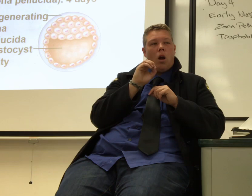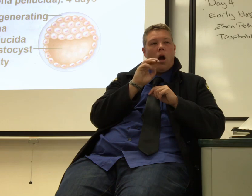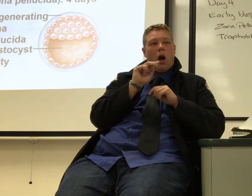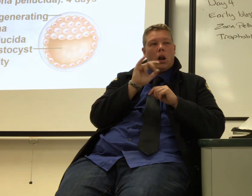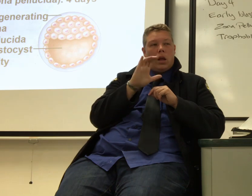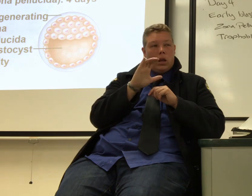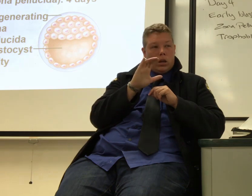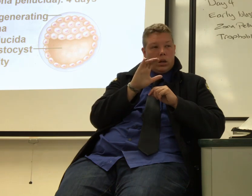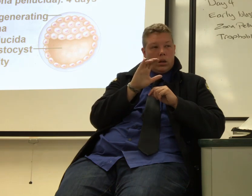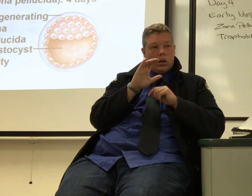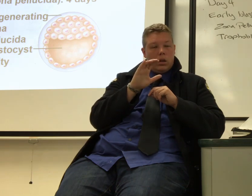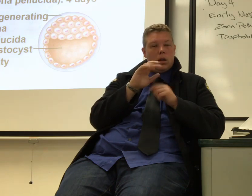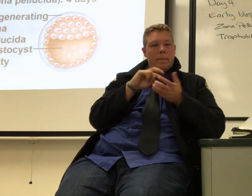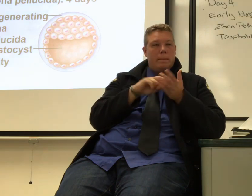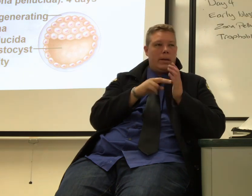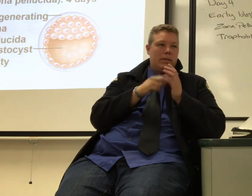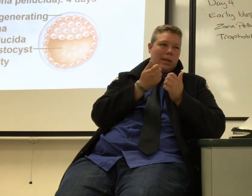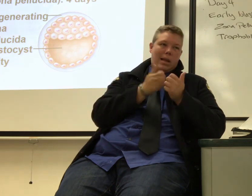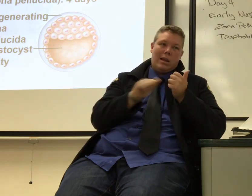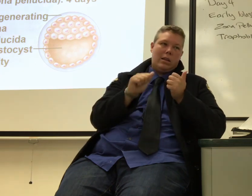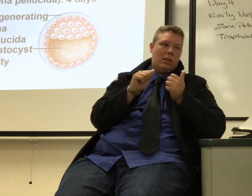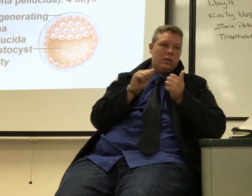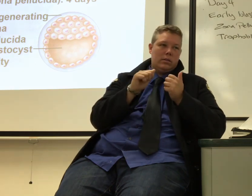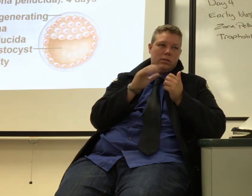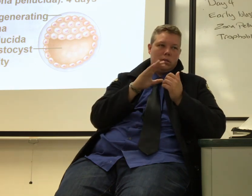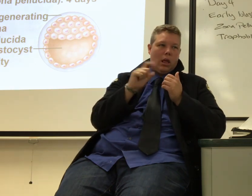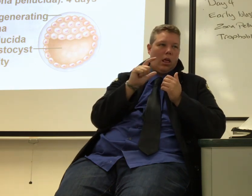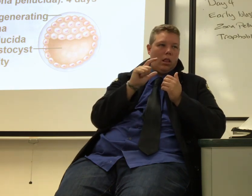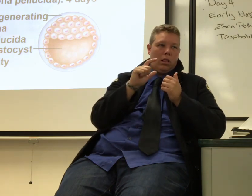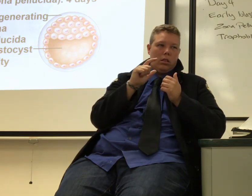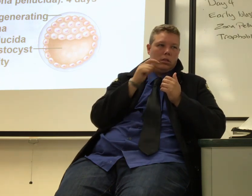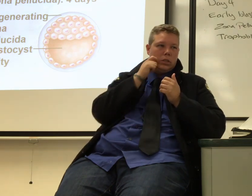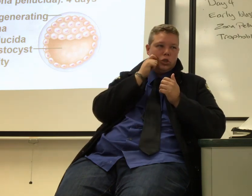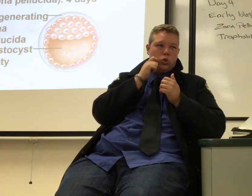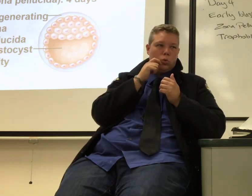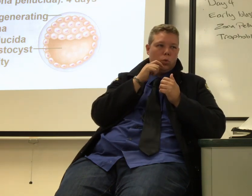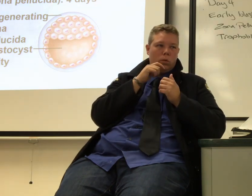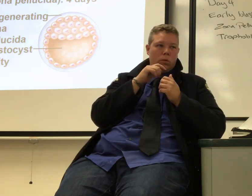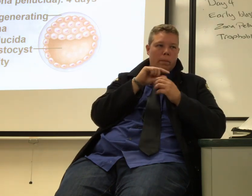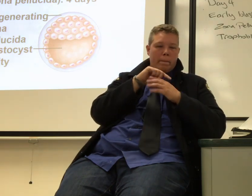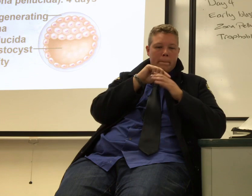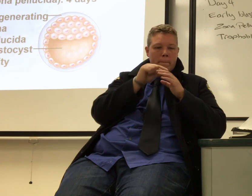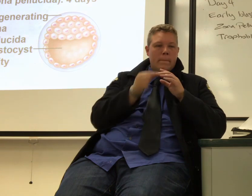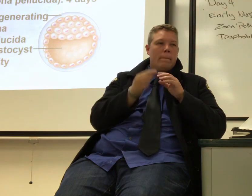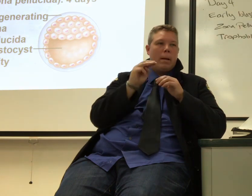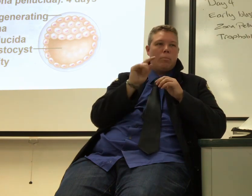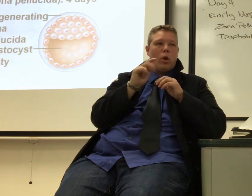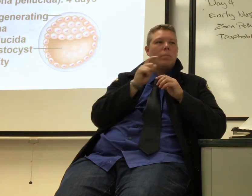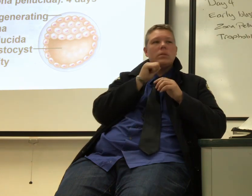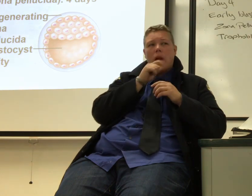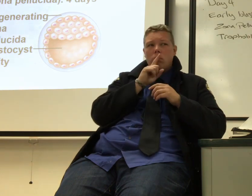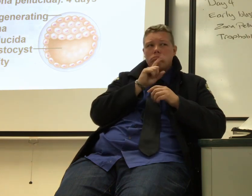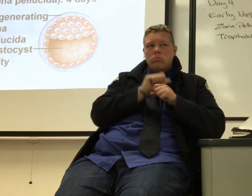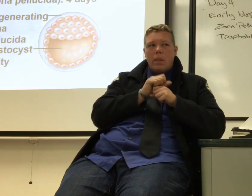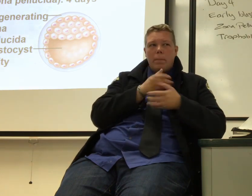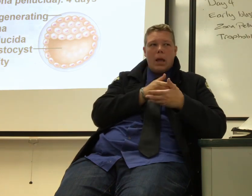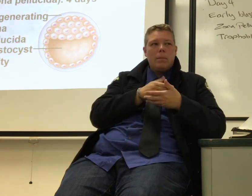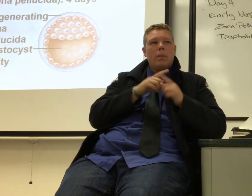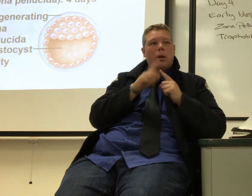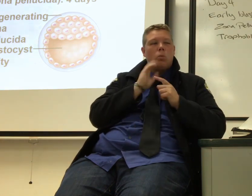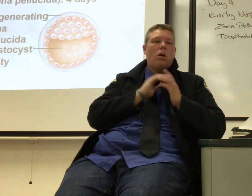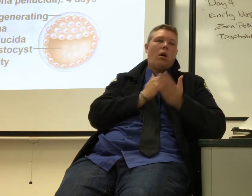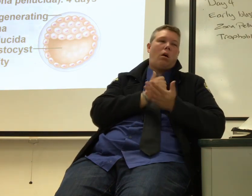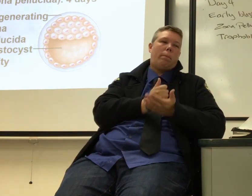it's to refer to any kind of cell tissue membrane that aren't the baby, but will help